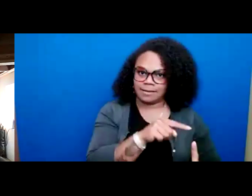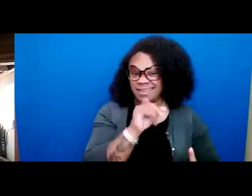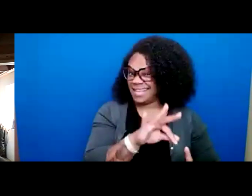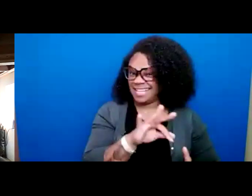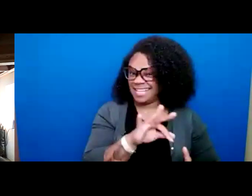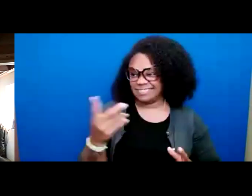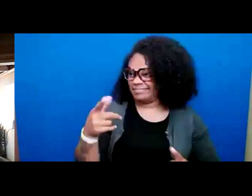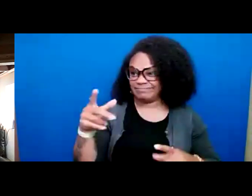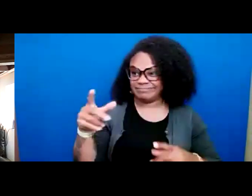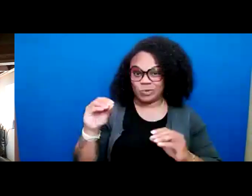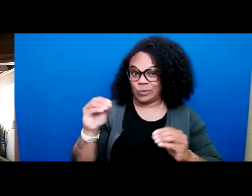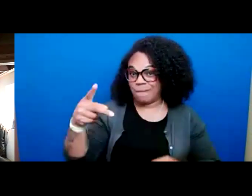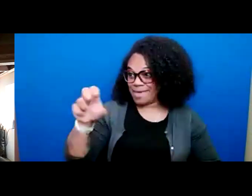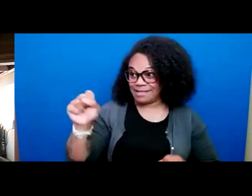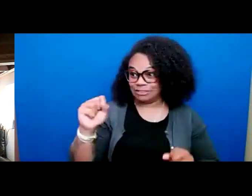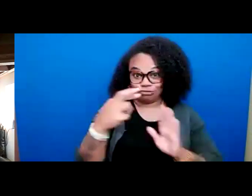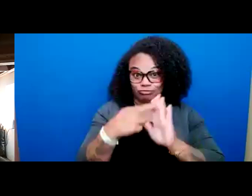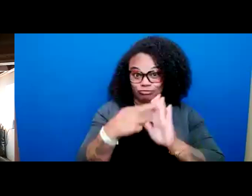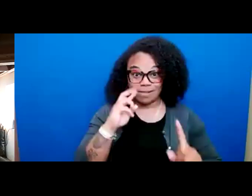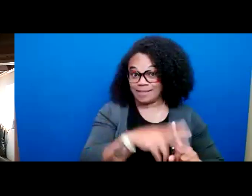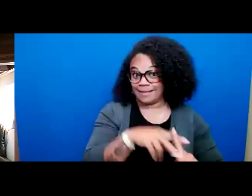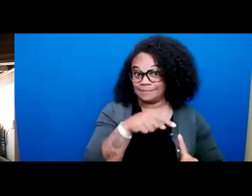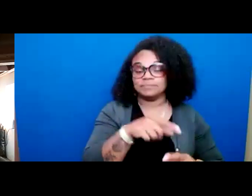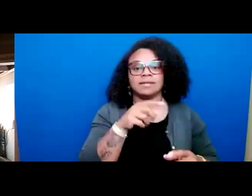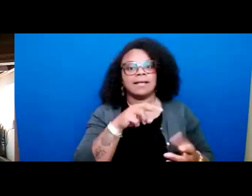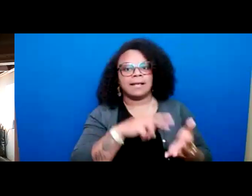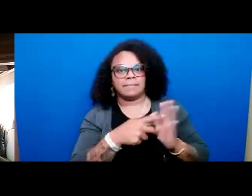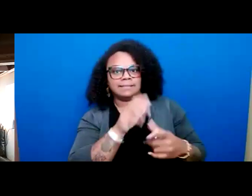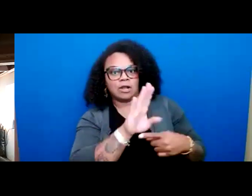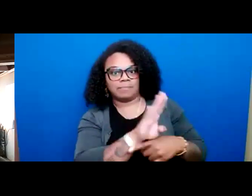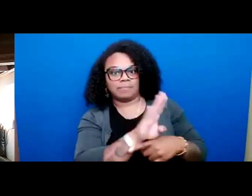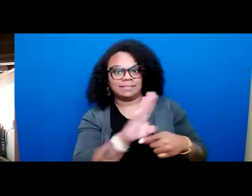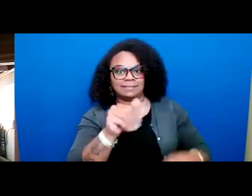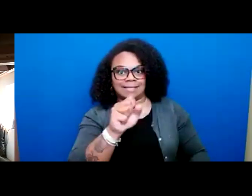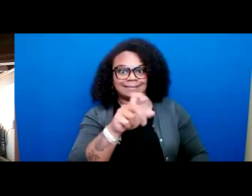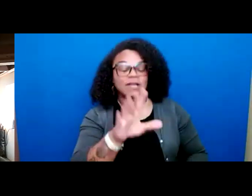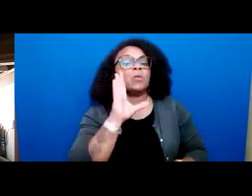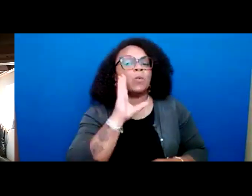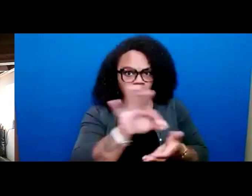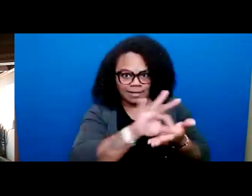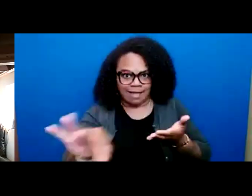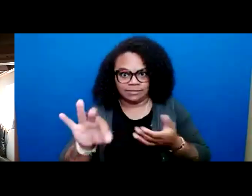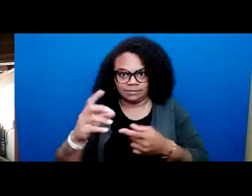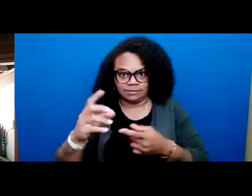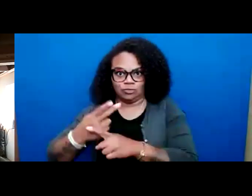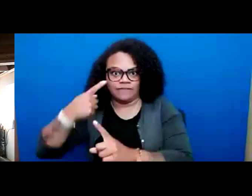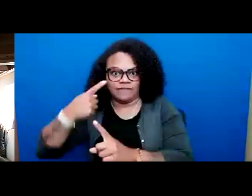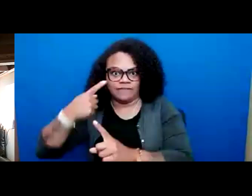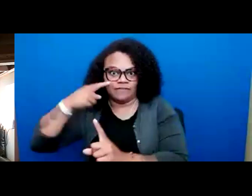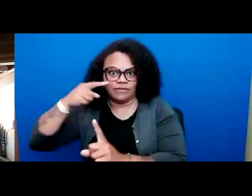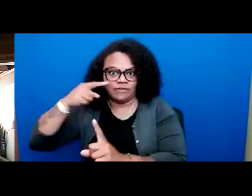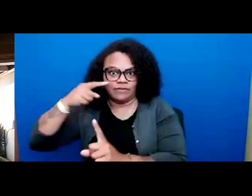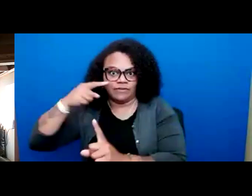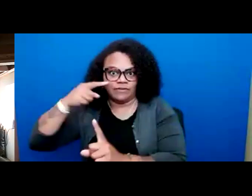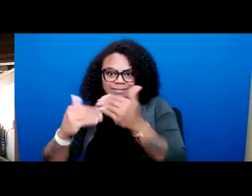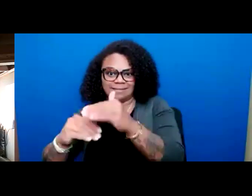assets in that business are going to count towards the resource limit, and the person is very quickly